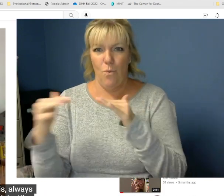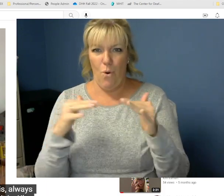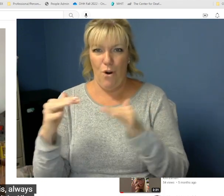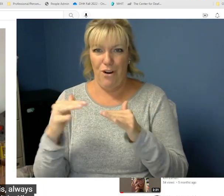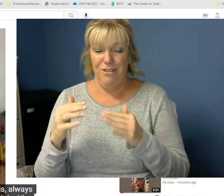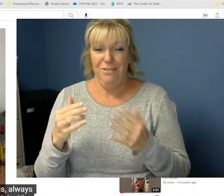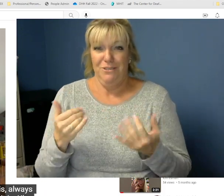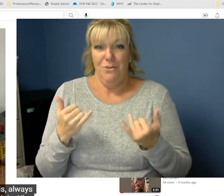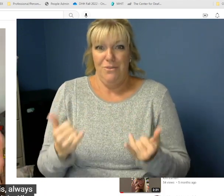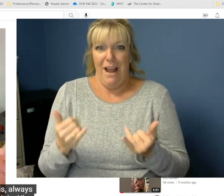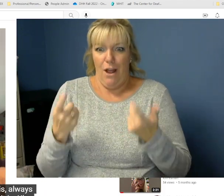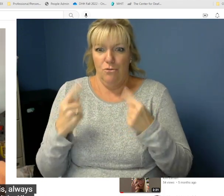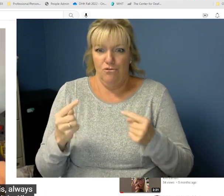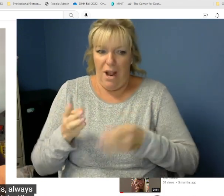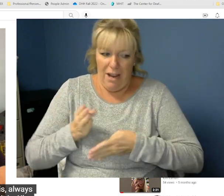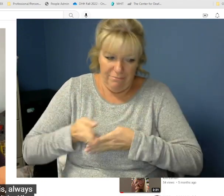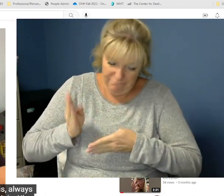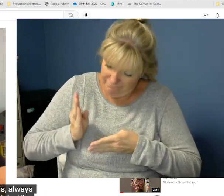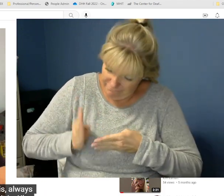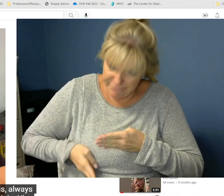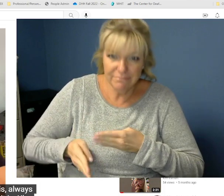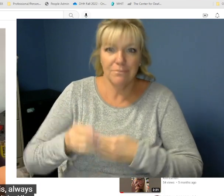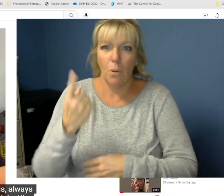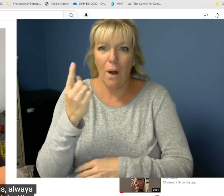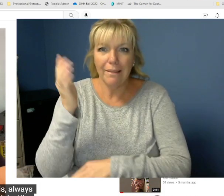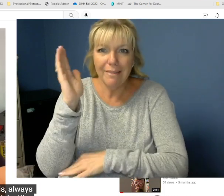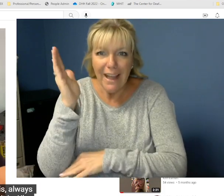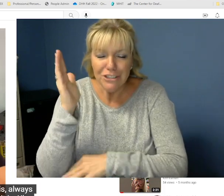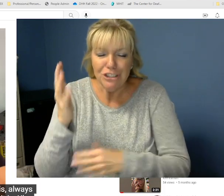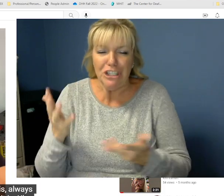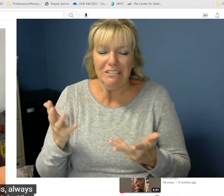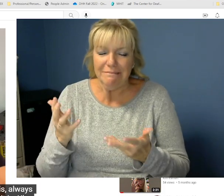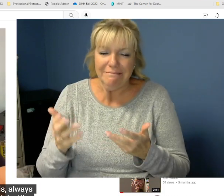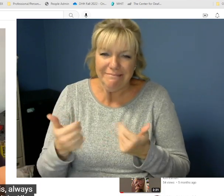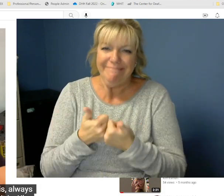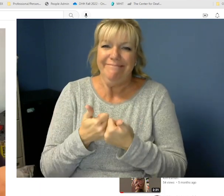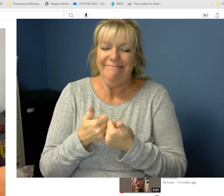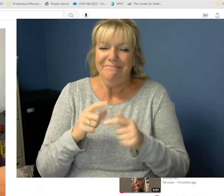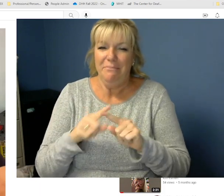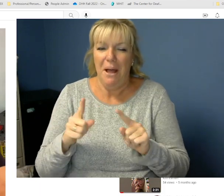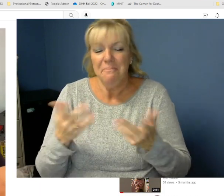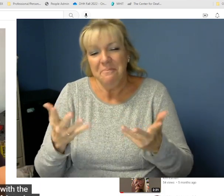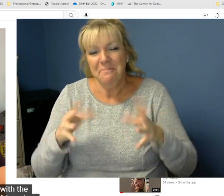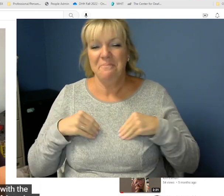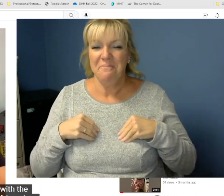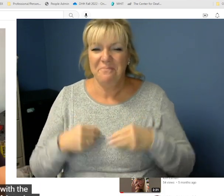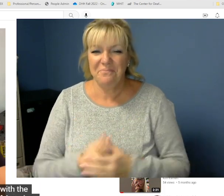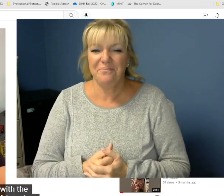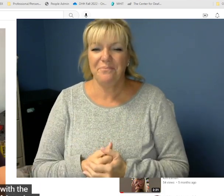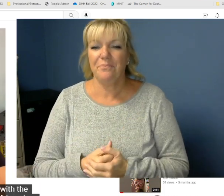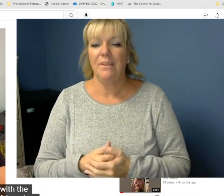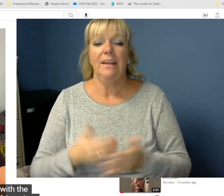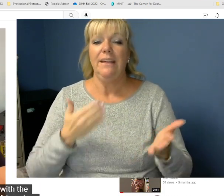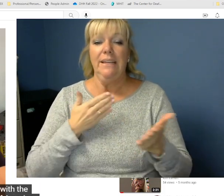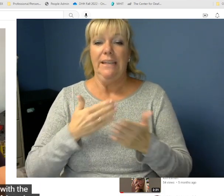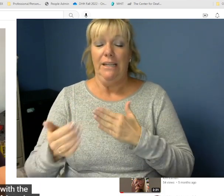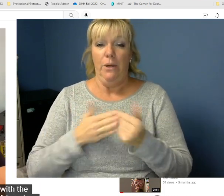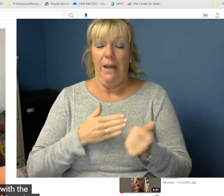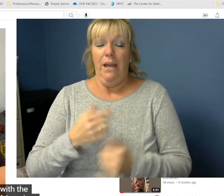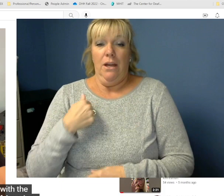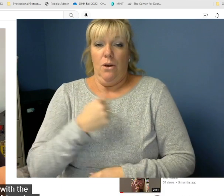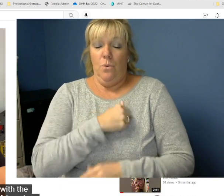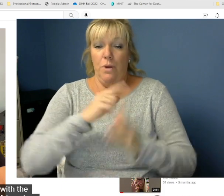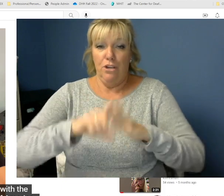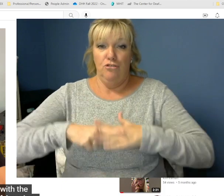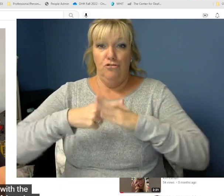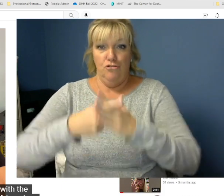one lecture is always seems a little not fair, but it is what it is. Anyway, so we are